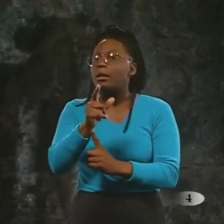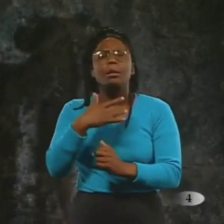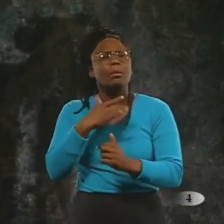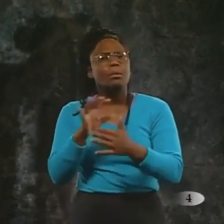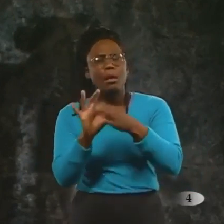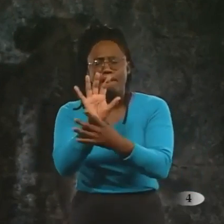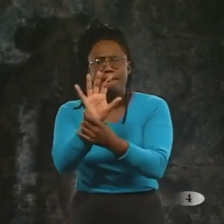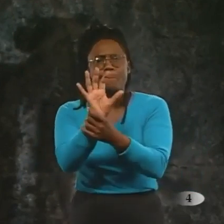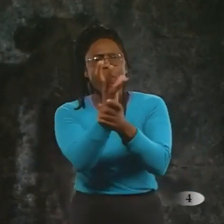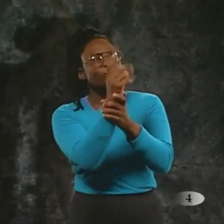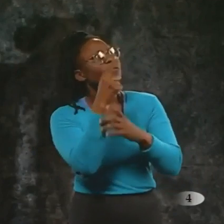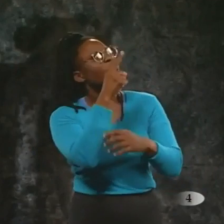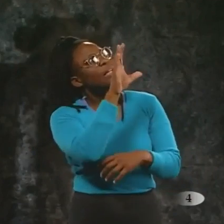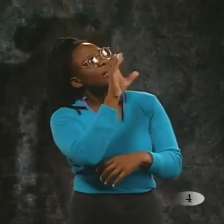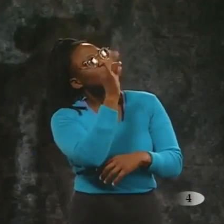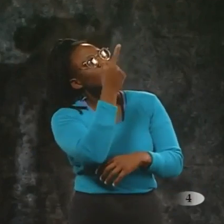The word for ceiling.